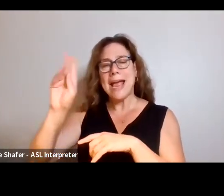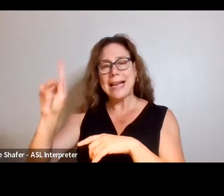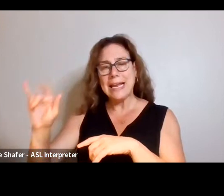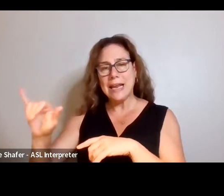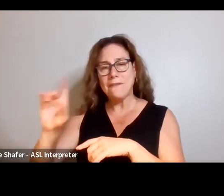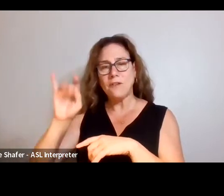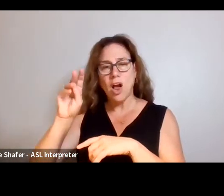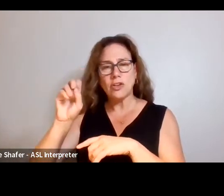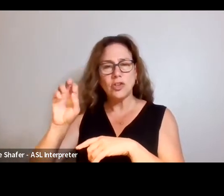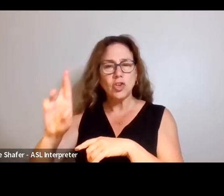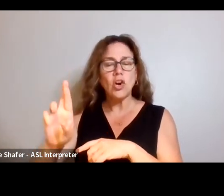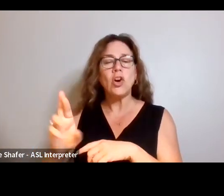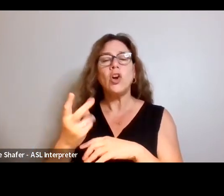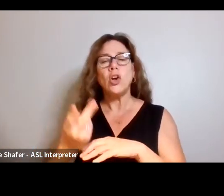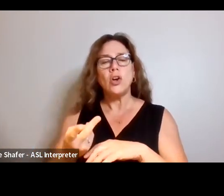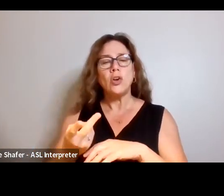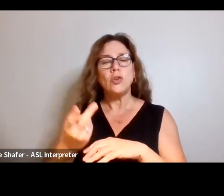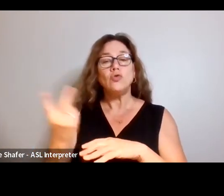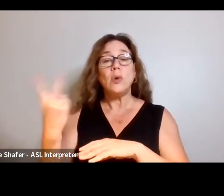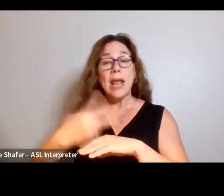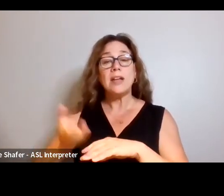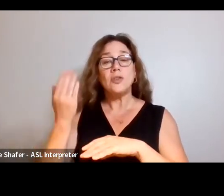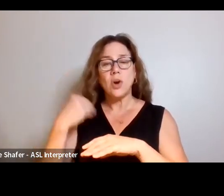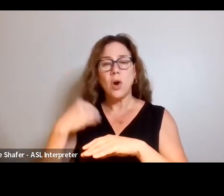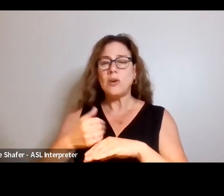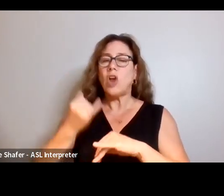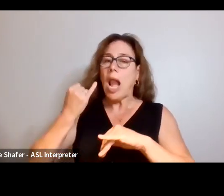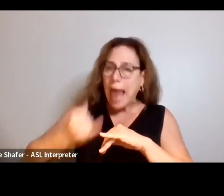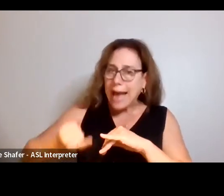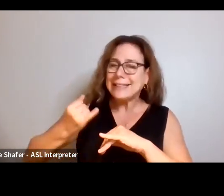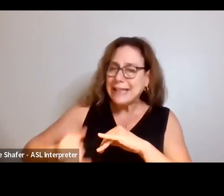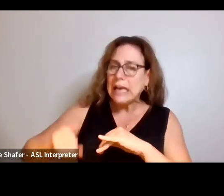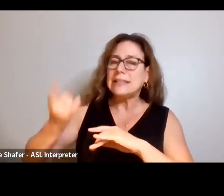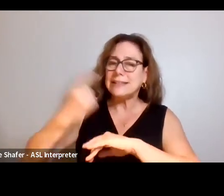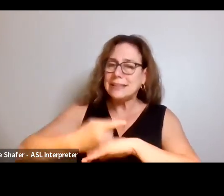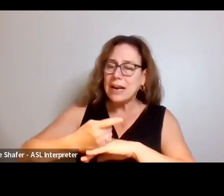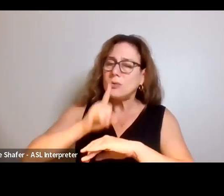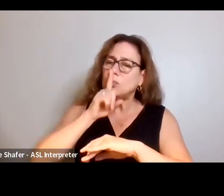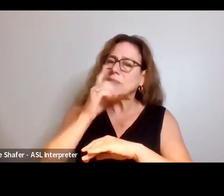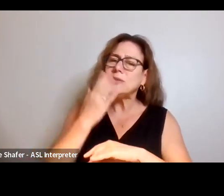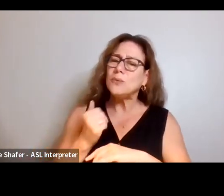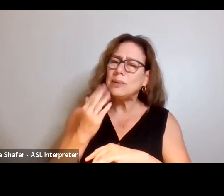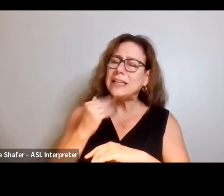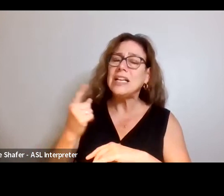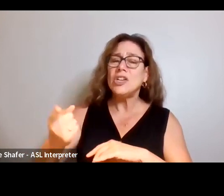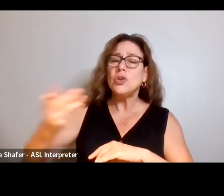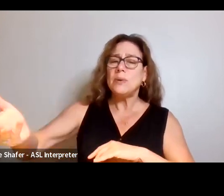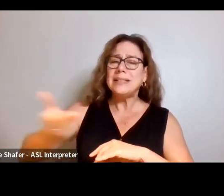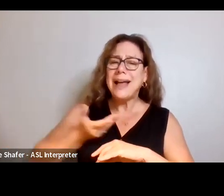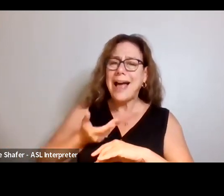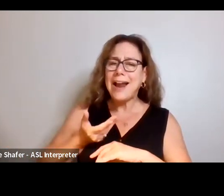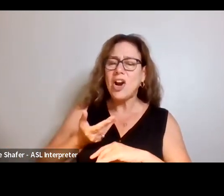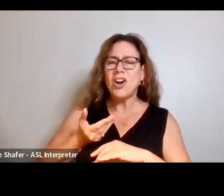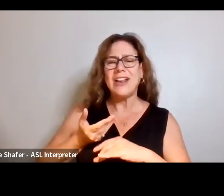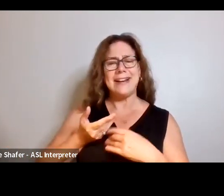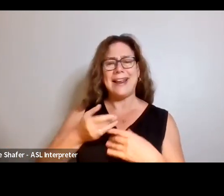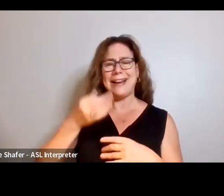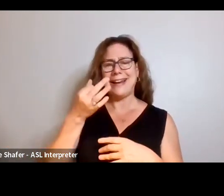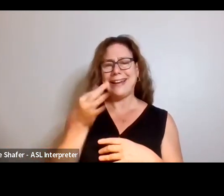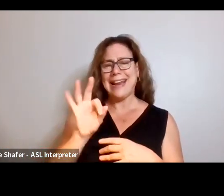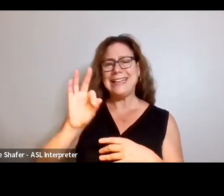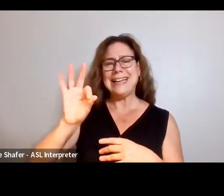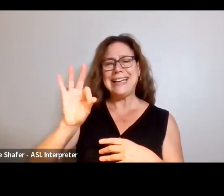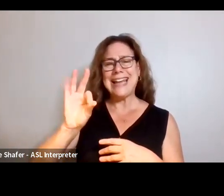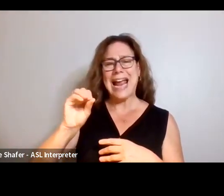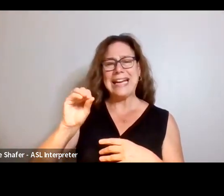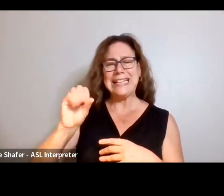was her last day. And it was really sweet. So she was hired in the late 90s when Ann Rarden